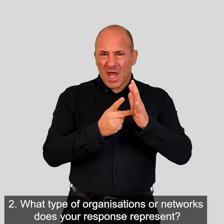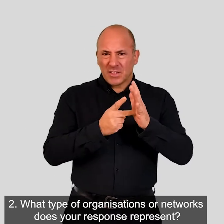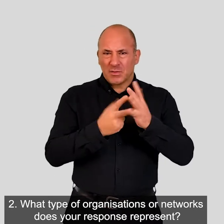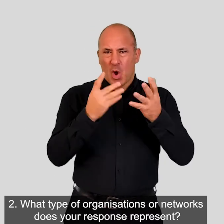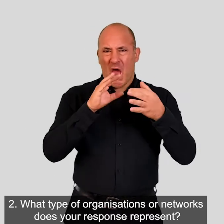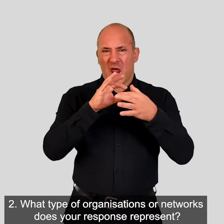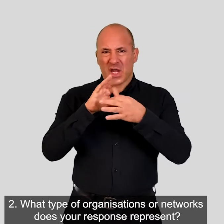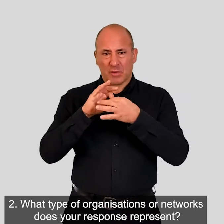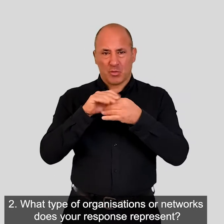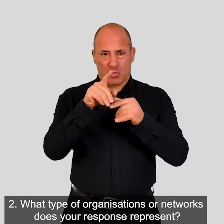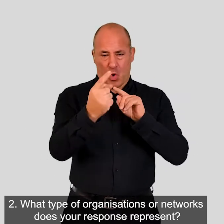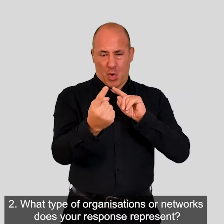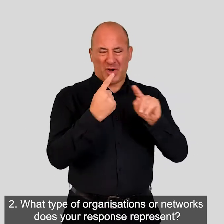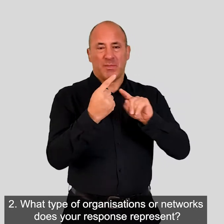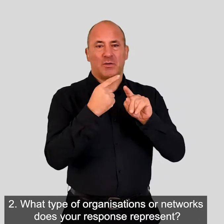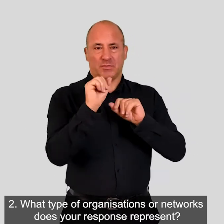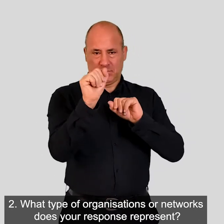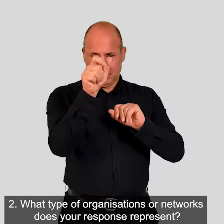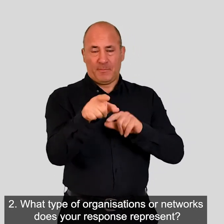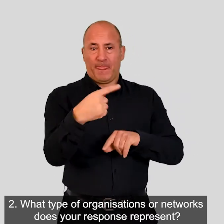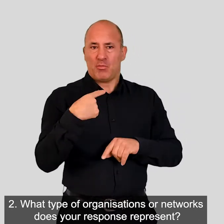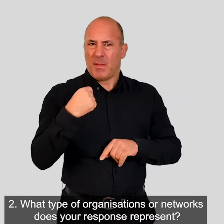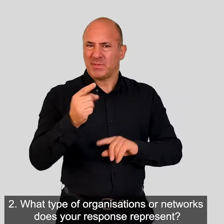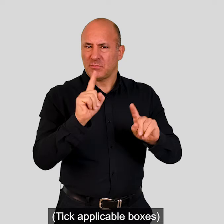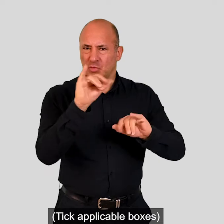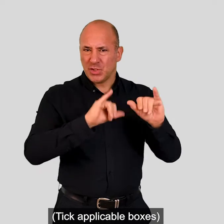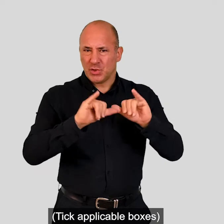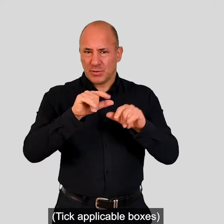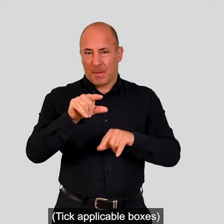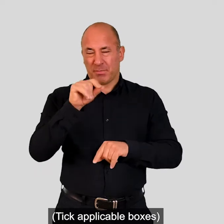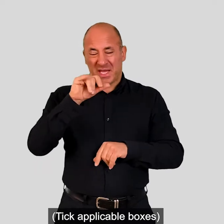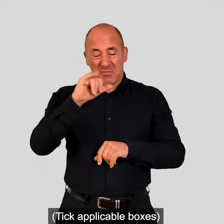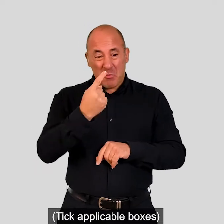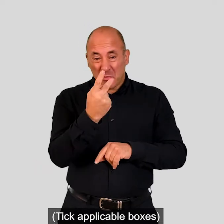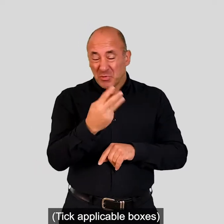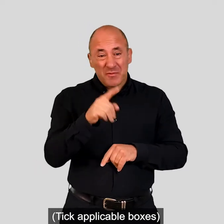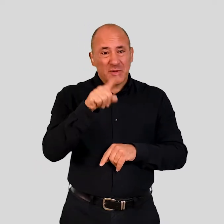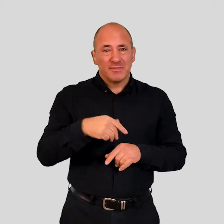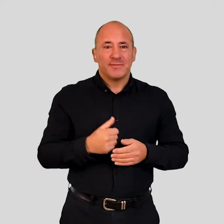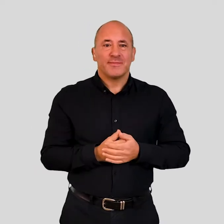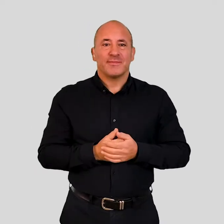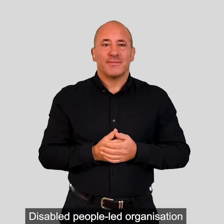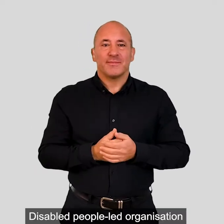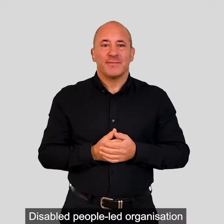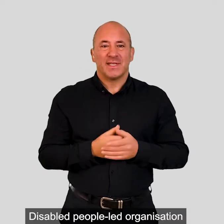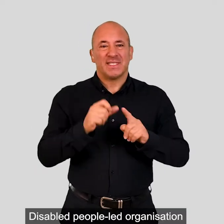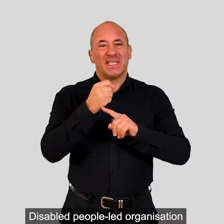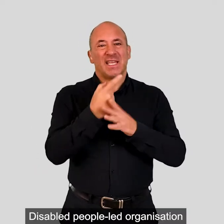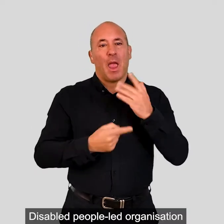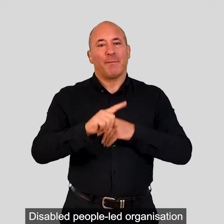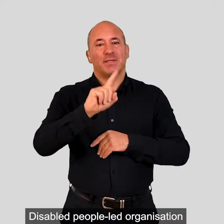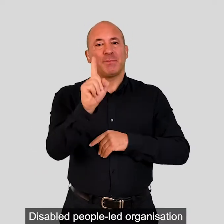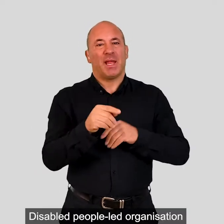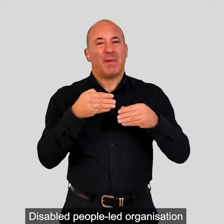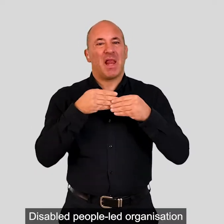or network does your response represent? Tick applicable boxes. Disabled people-led